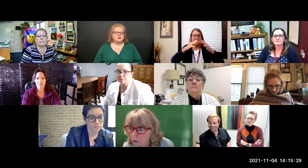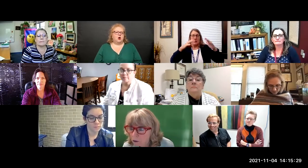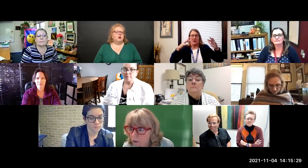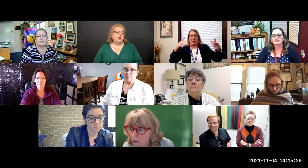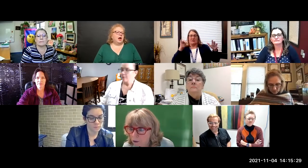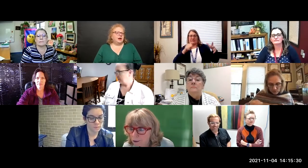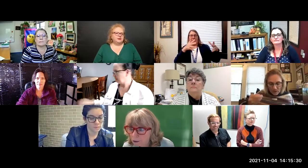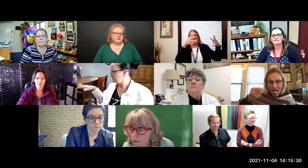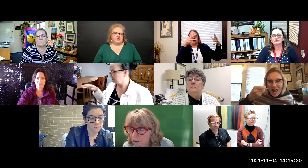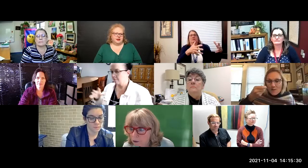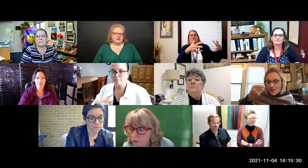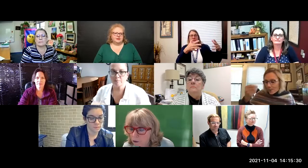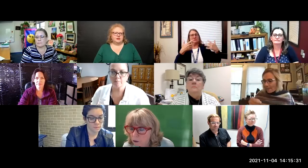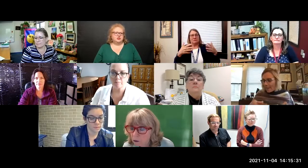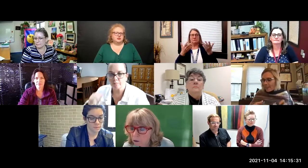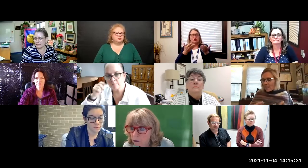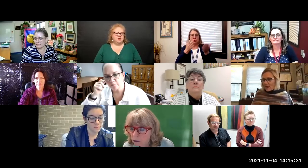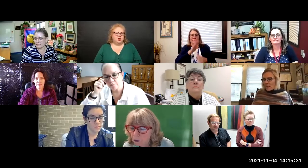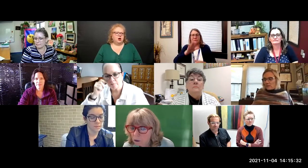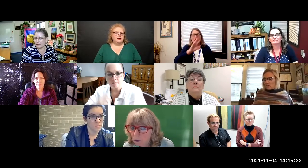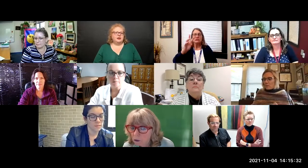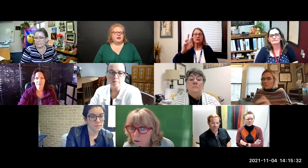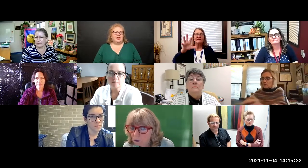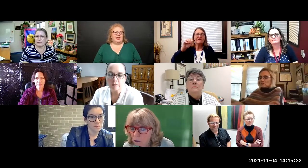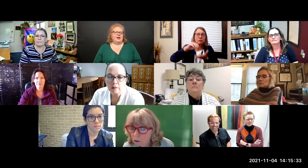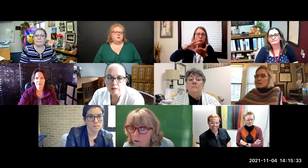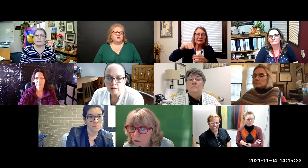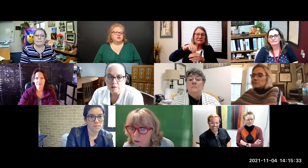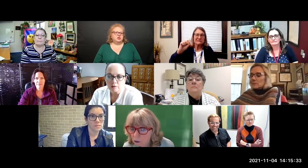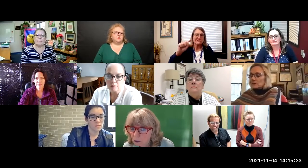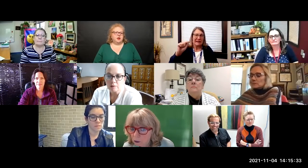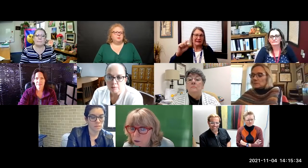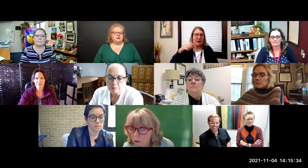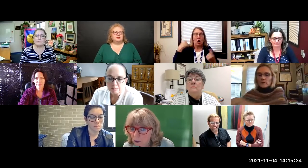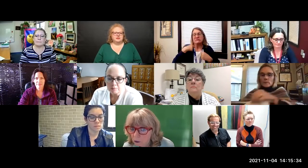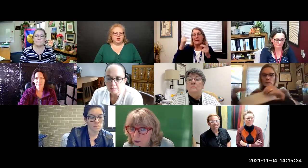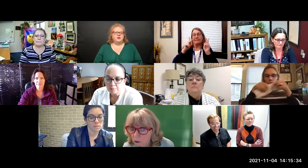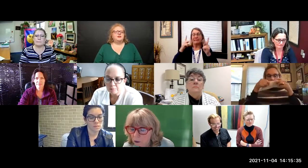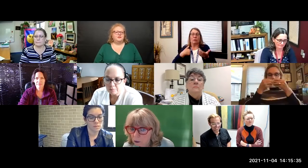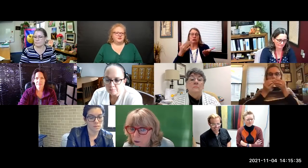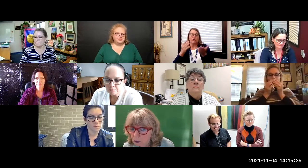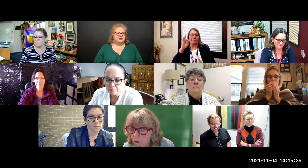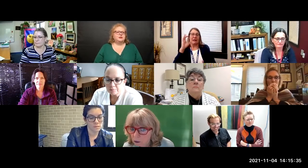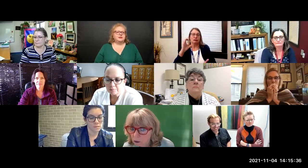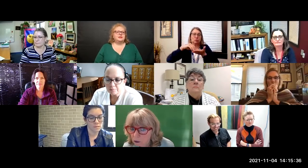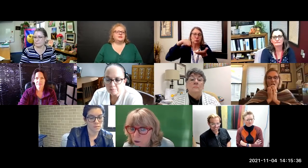all kinds of things, ages 3 on. And we are serving about 650 students in the